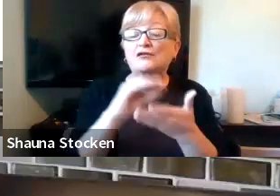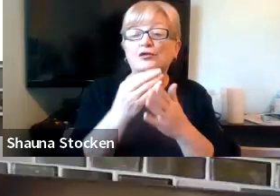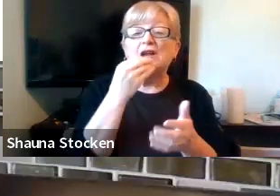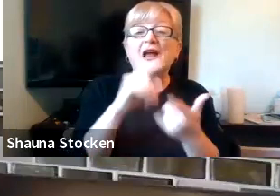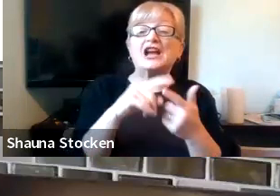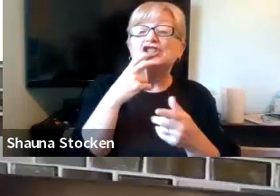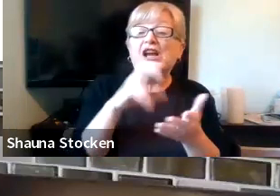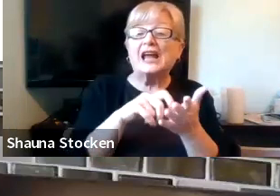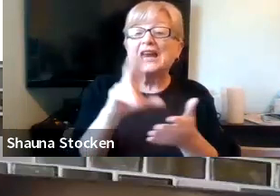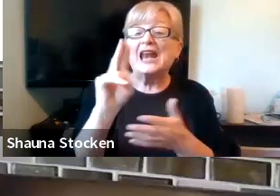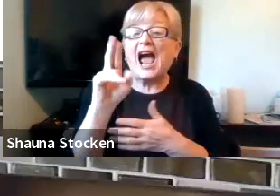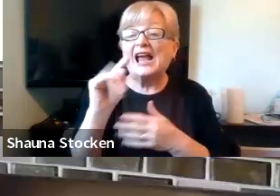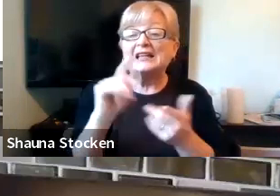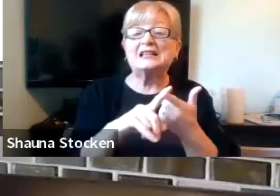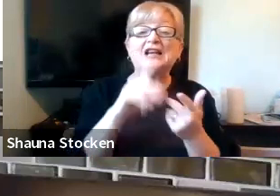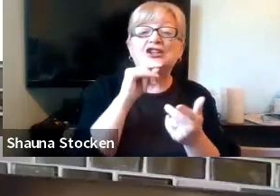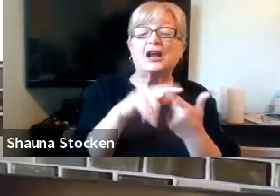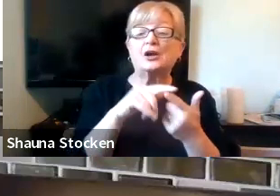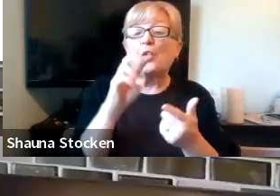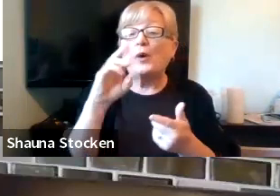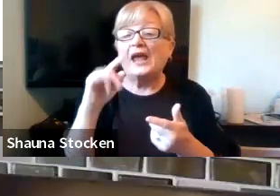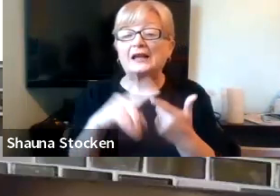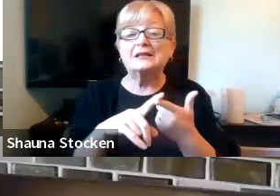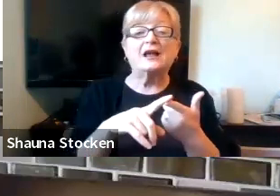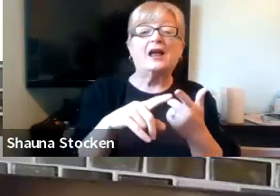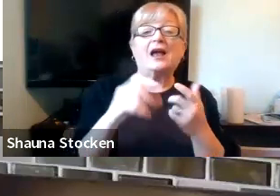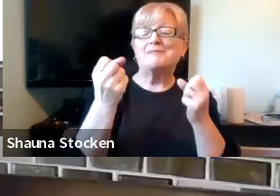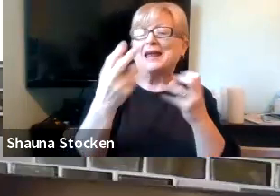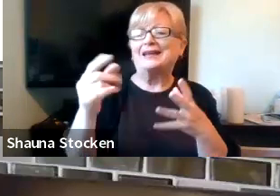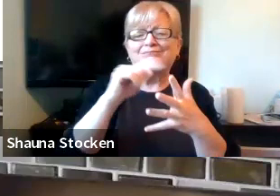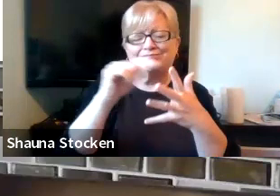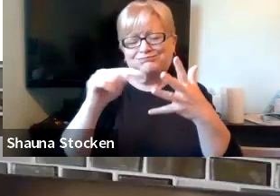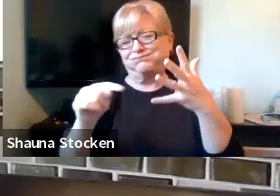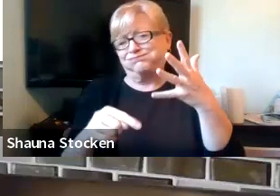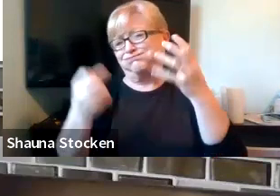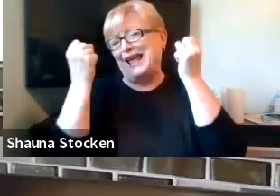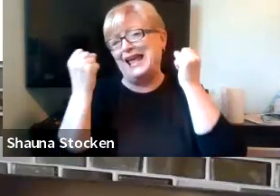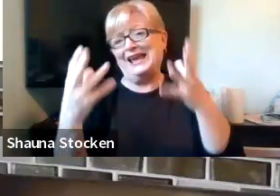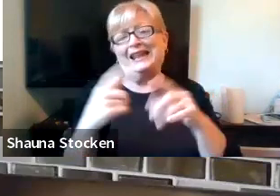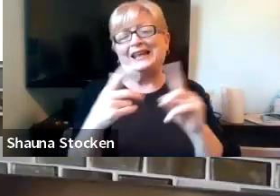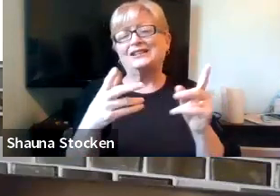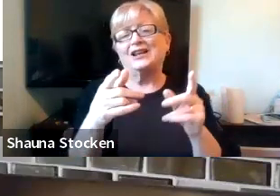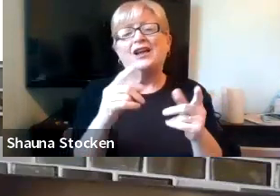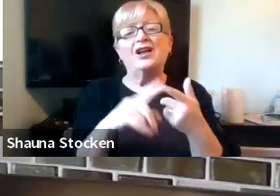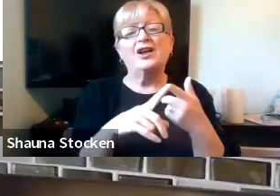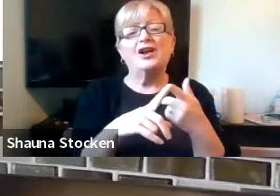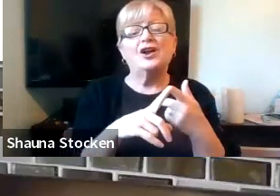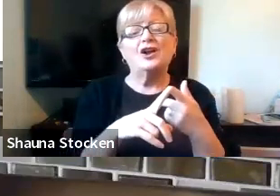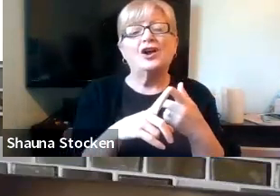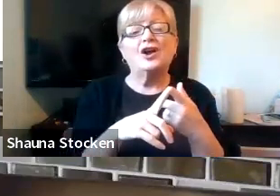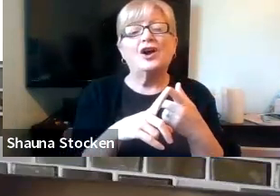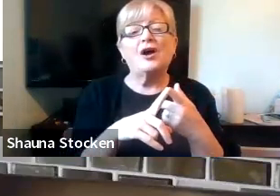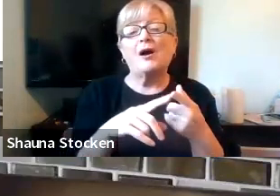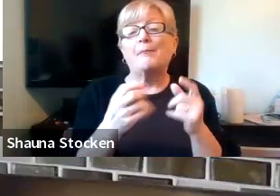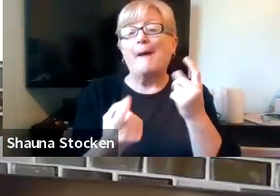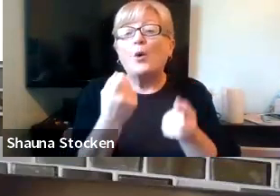bites, chicken wings, edamame. All those are in there. Go back to the front.